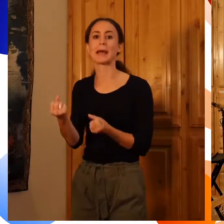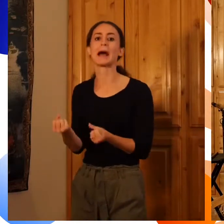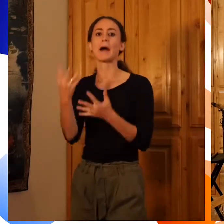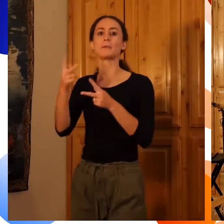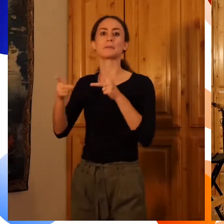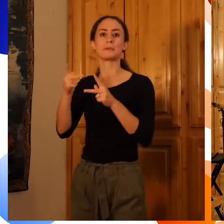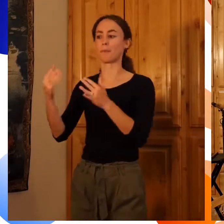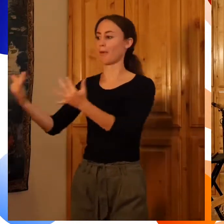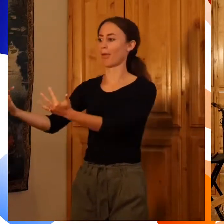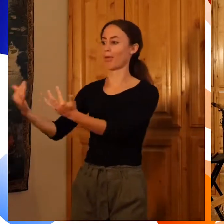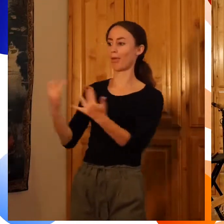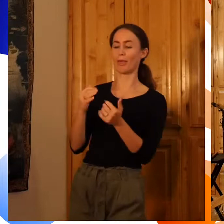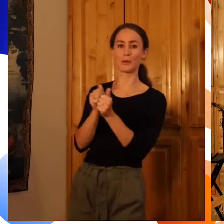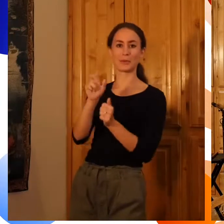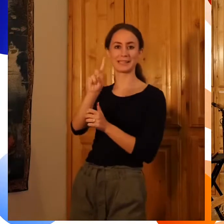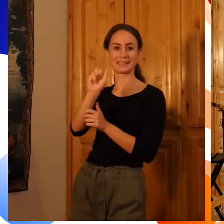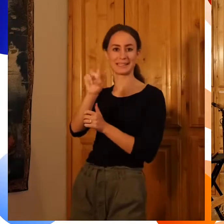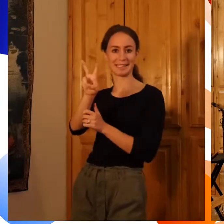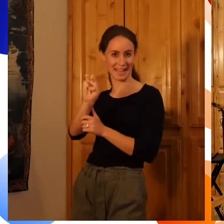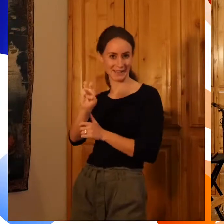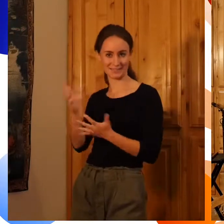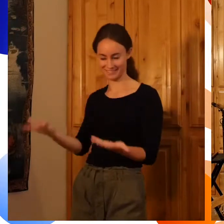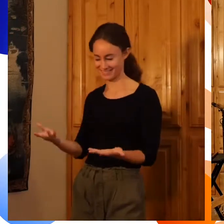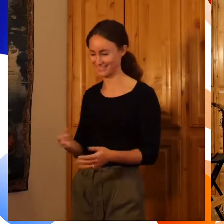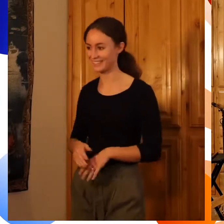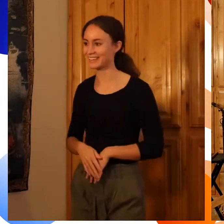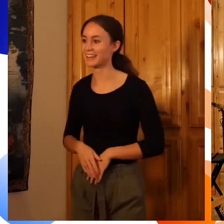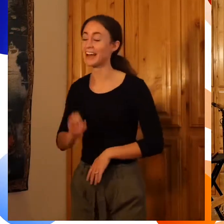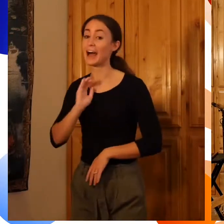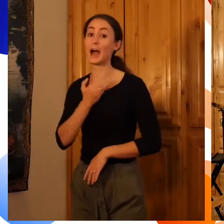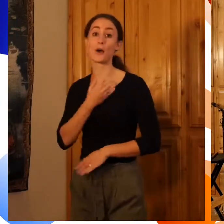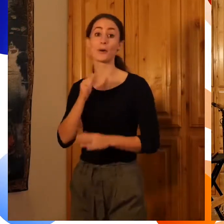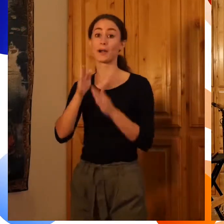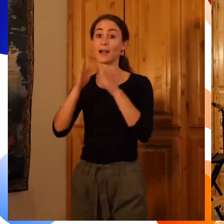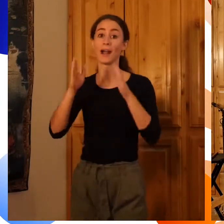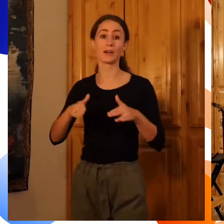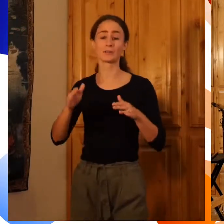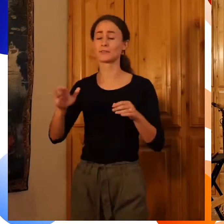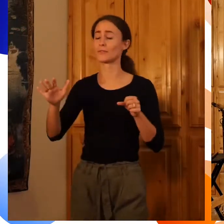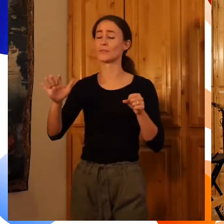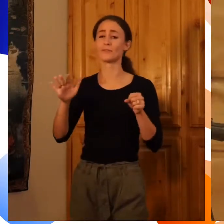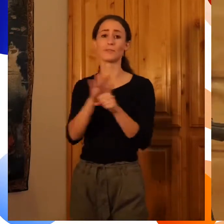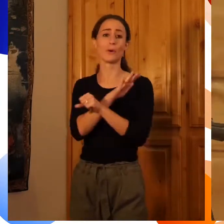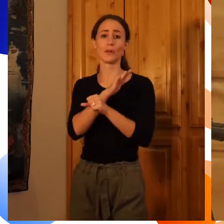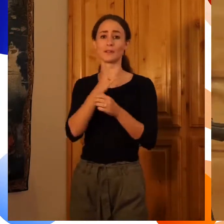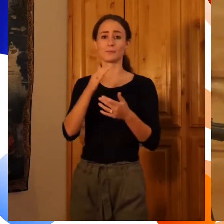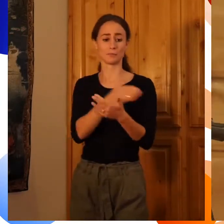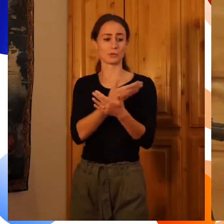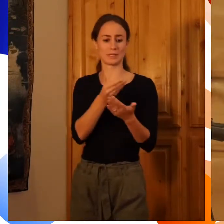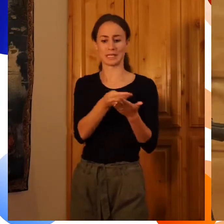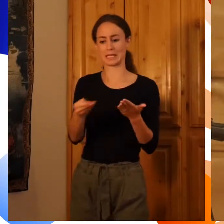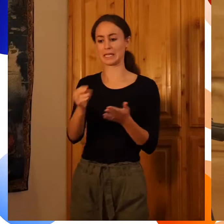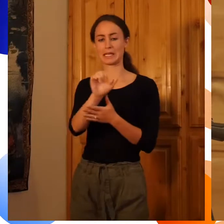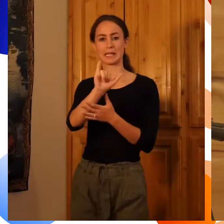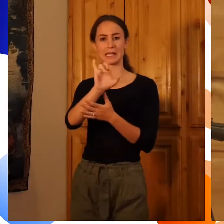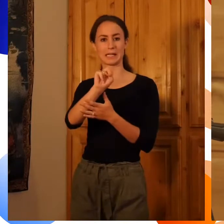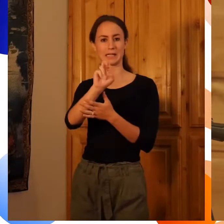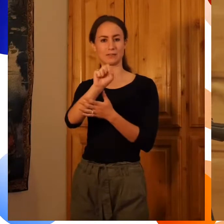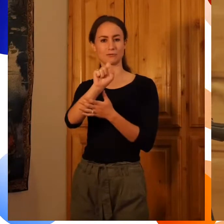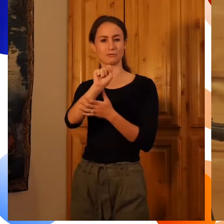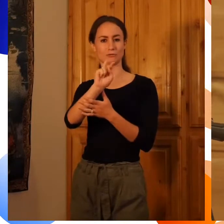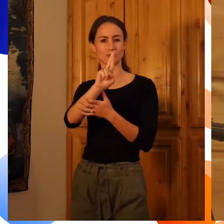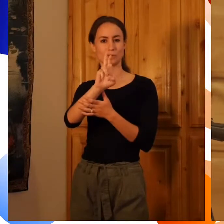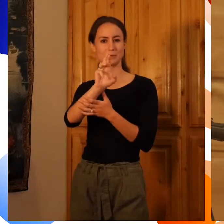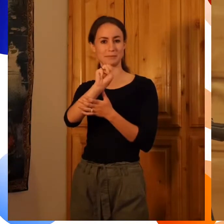range for who would win. But our house is full of instruments, and when our kind of oldest child moved out. His room